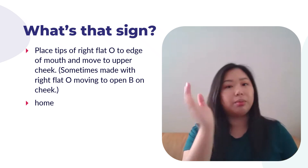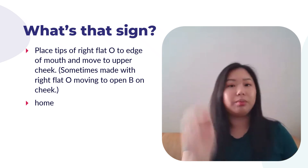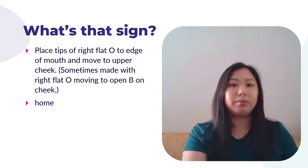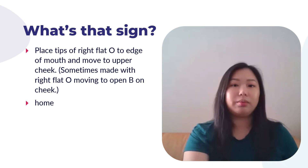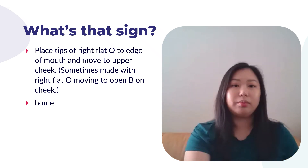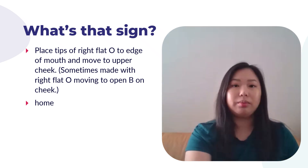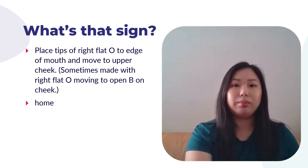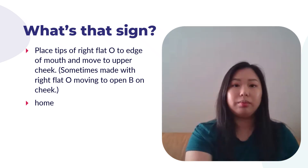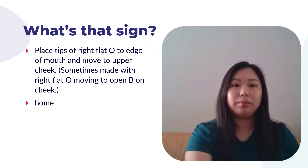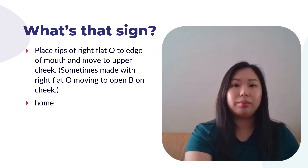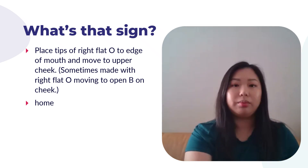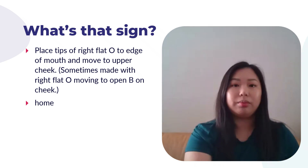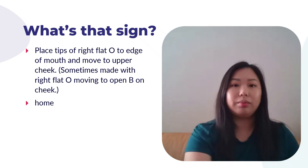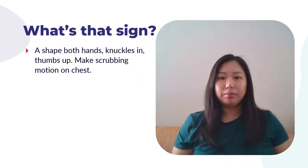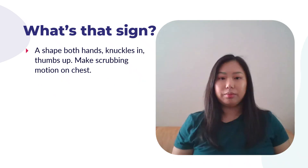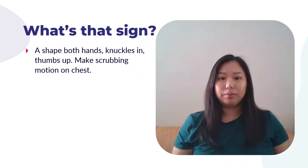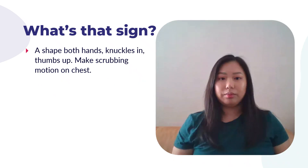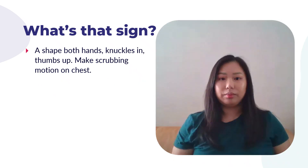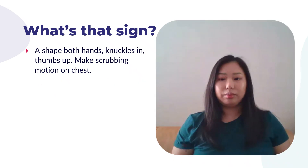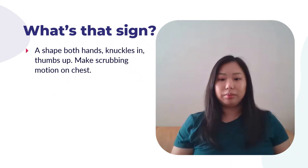Home.